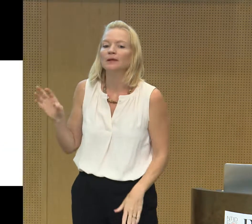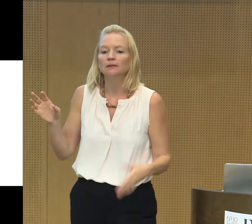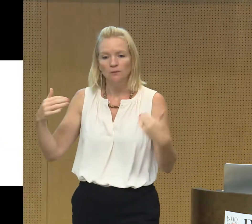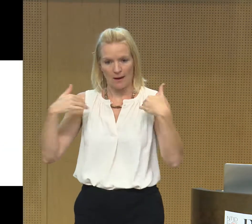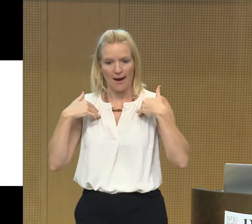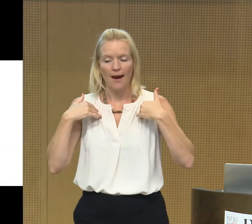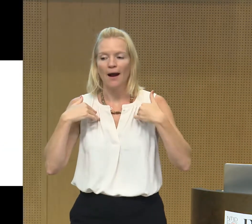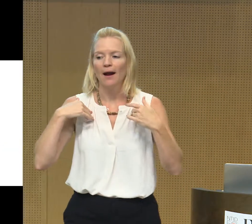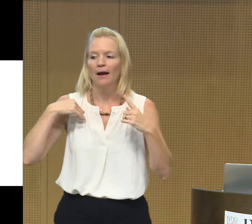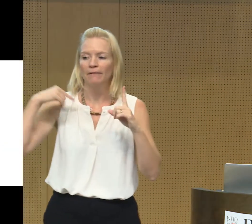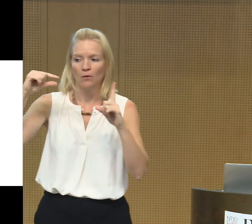If you take a word,